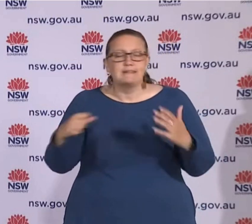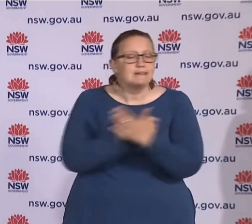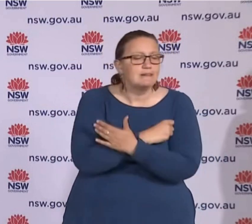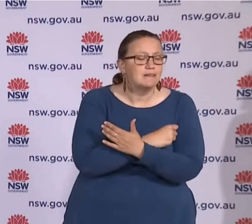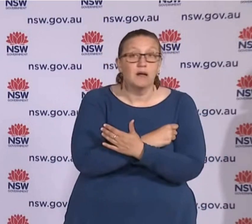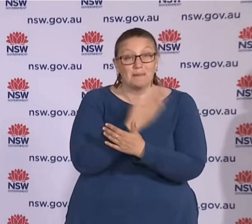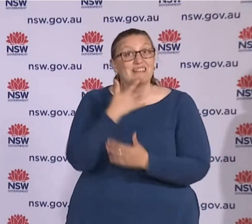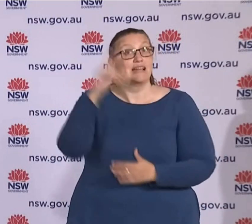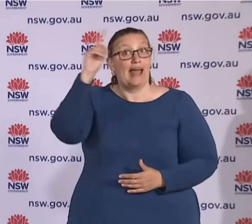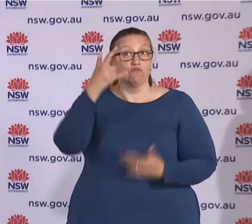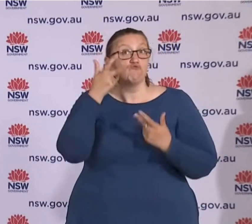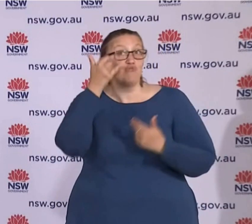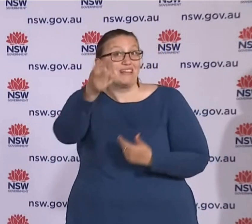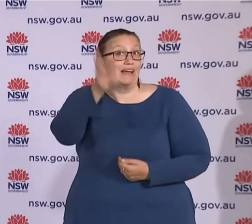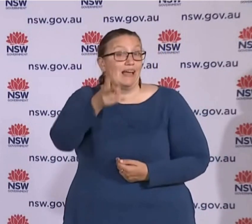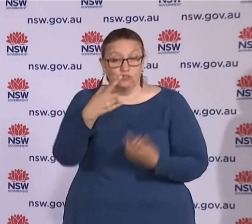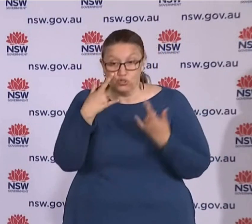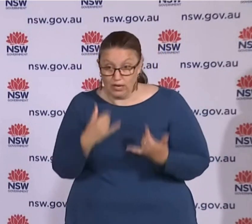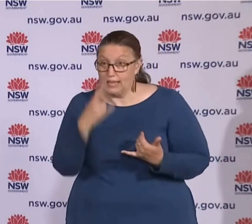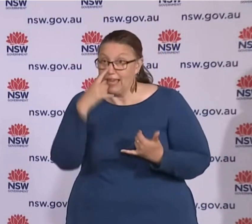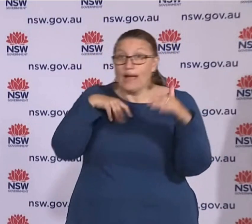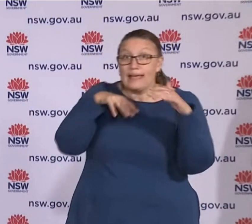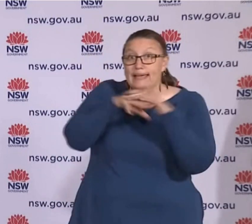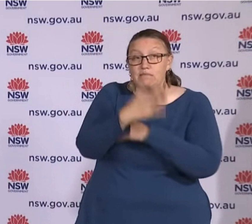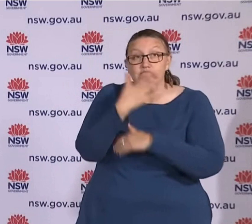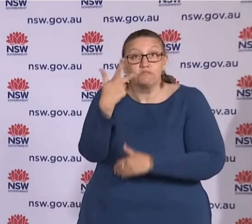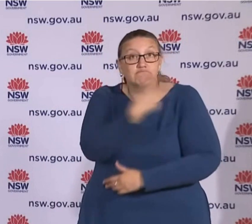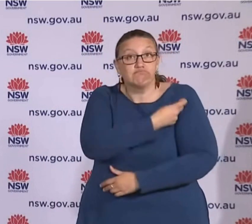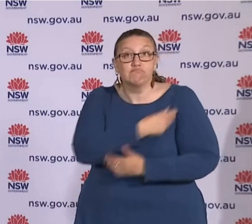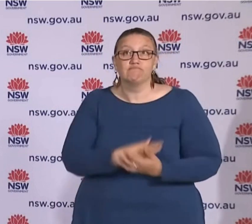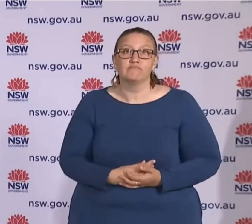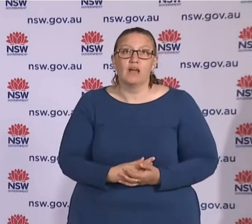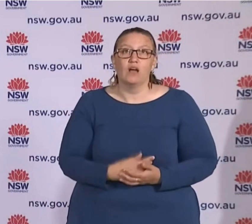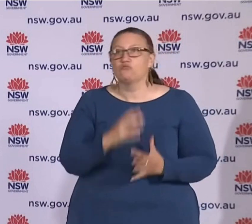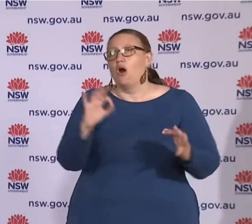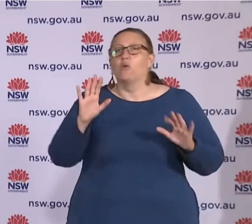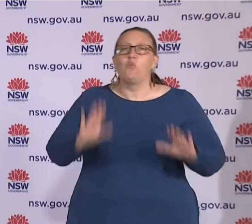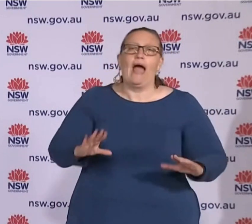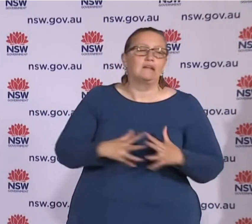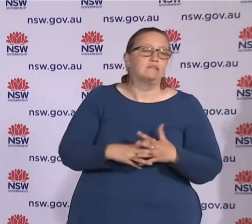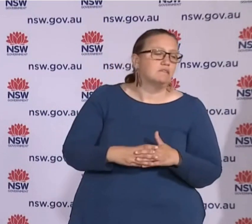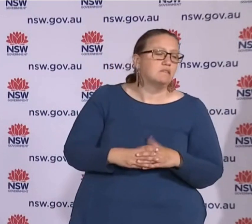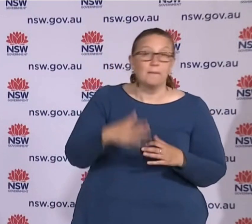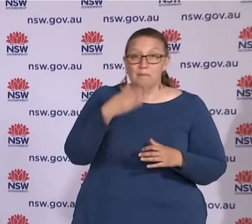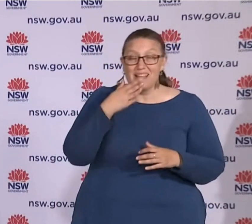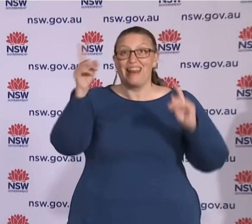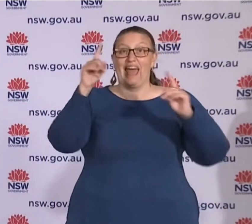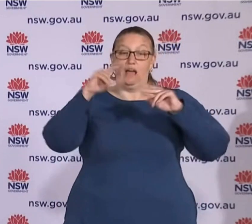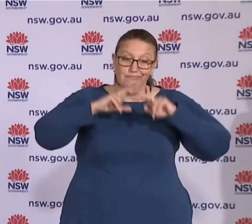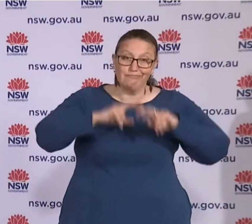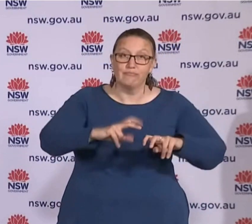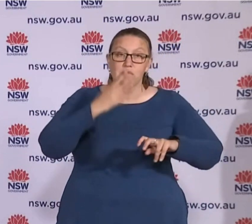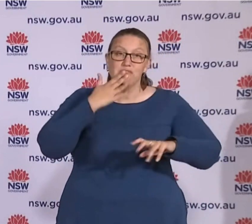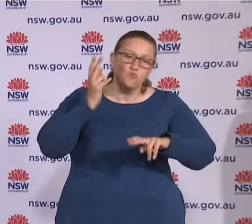get vaccinated. And I would also like all those 12 to 15-year-olds to get their Moderna or Pfizer